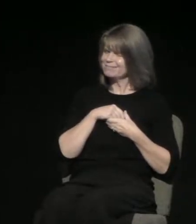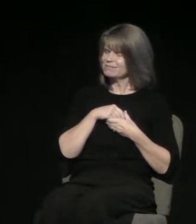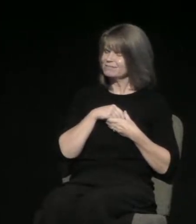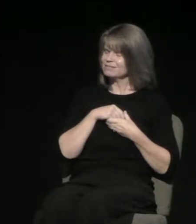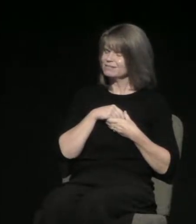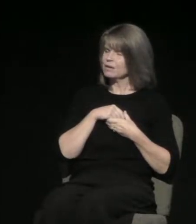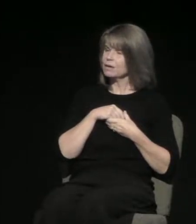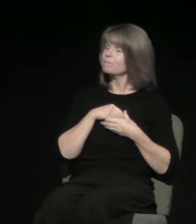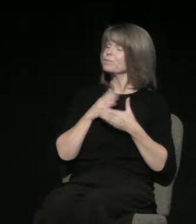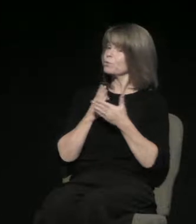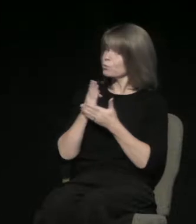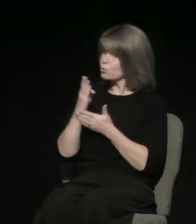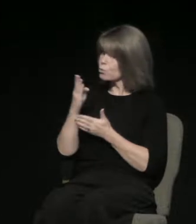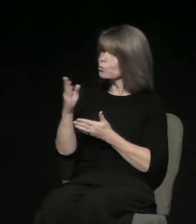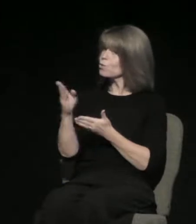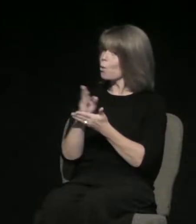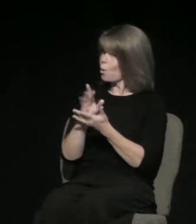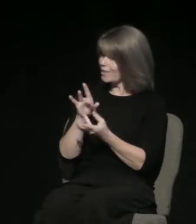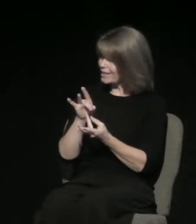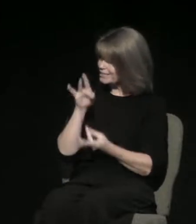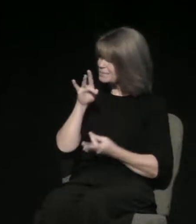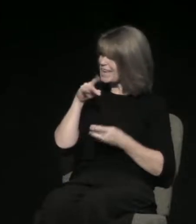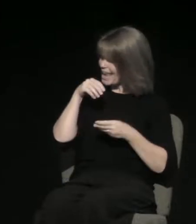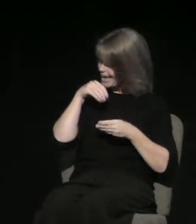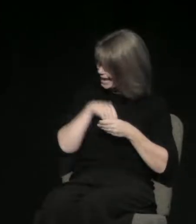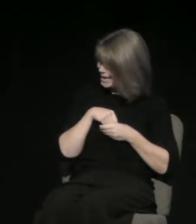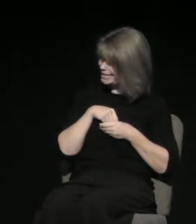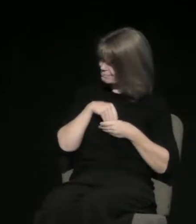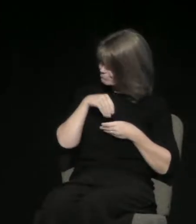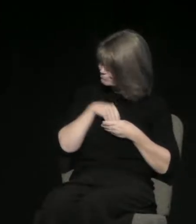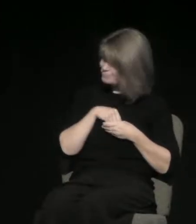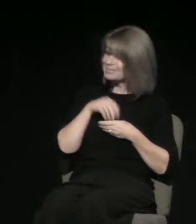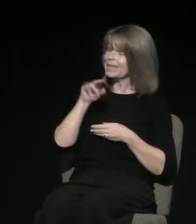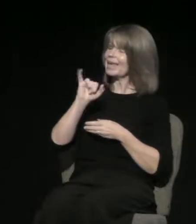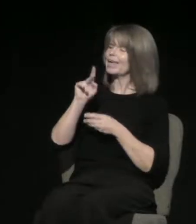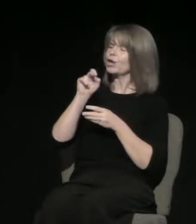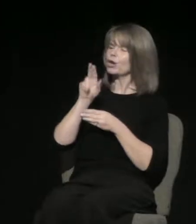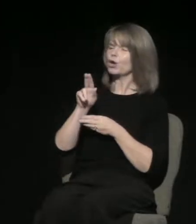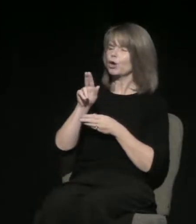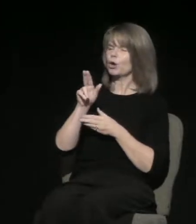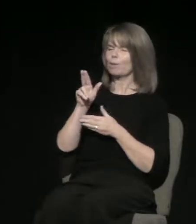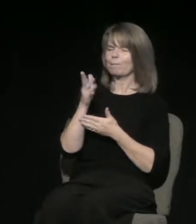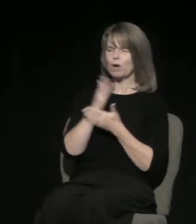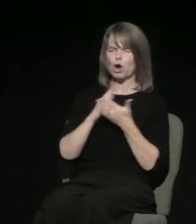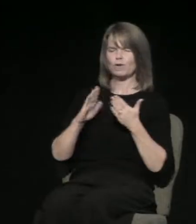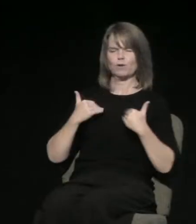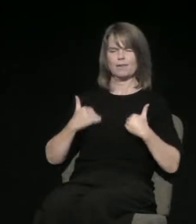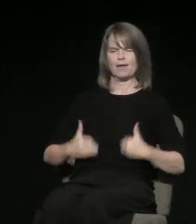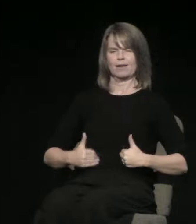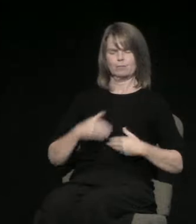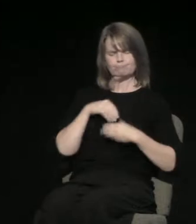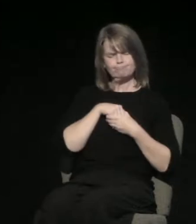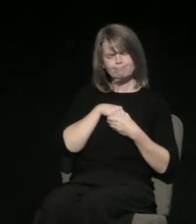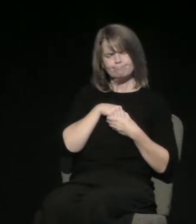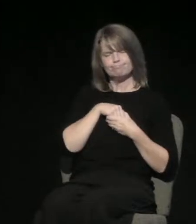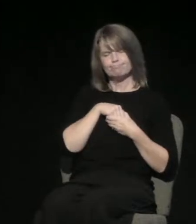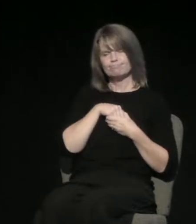Through His Spirit In Your Inner Being That Deepest Part Of Us